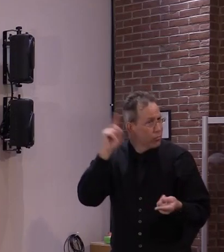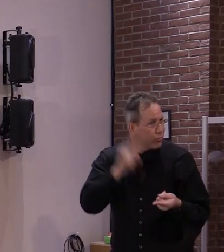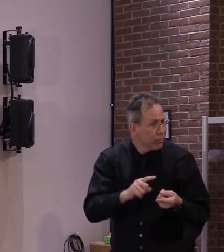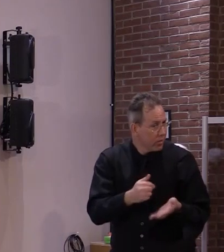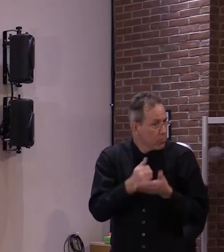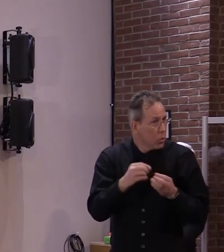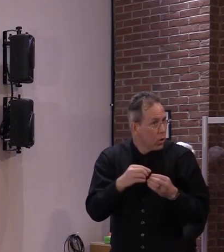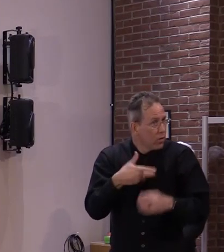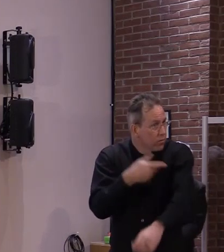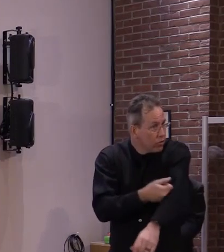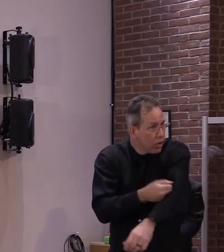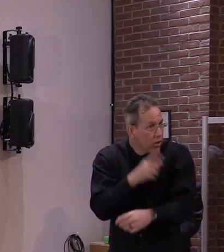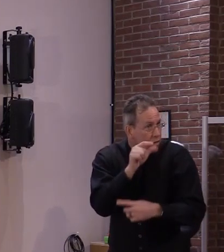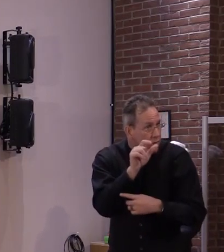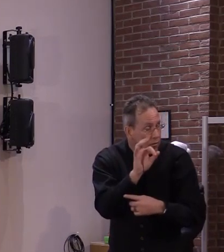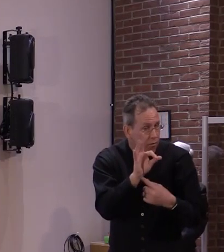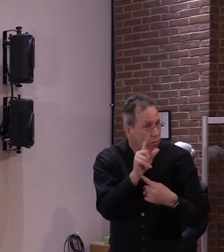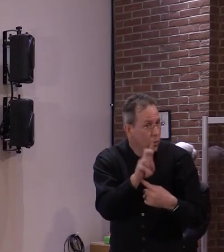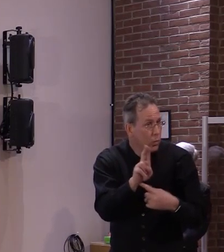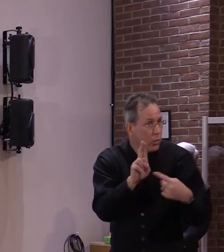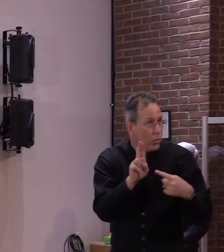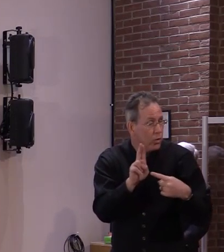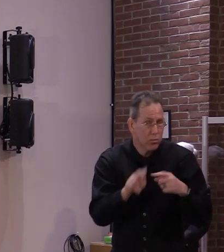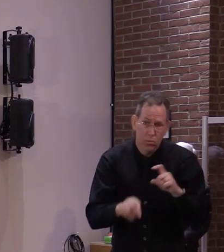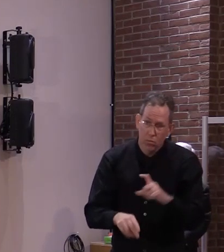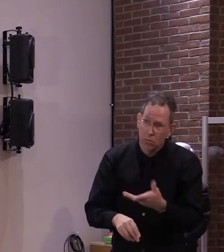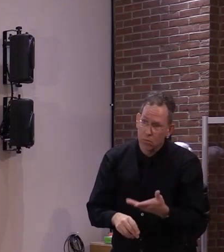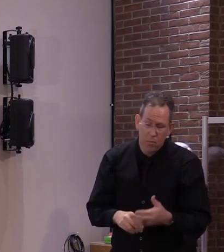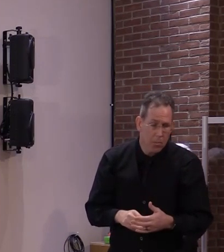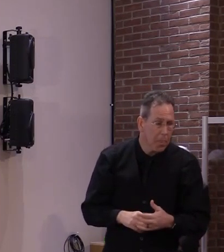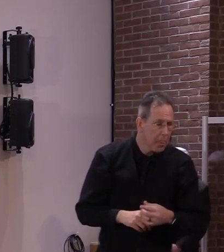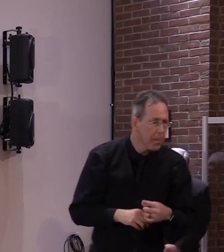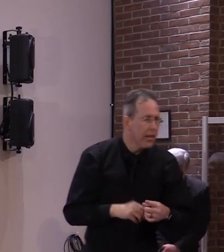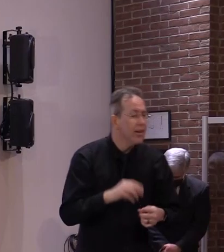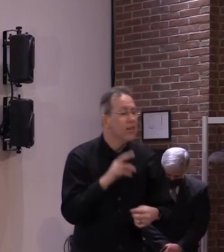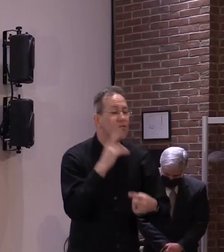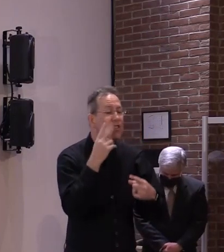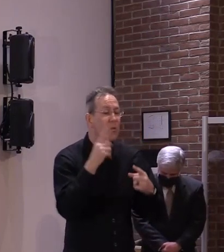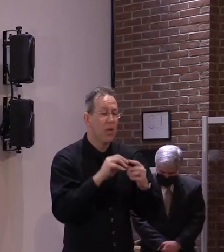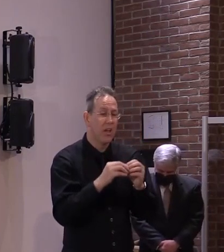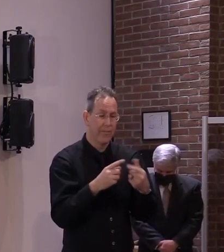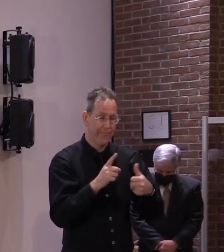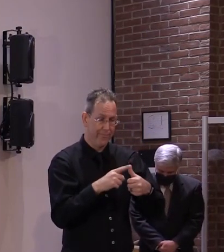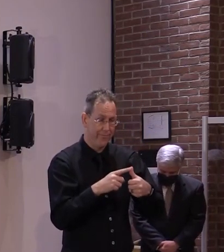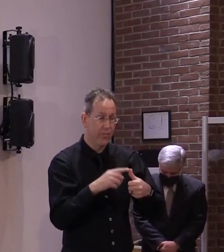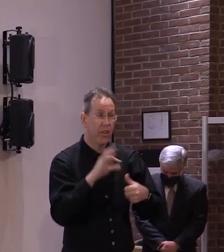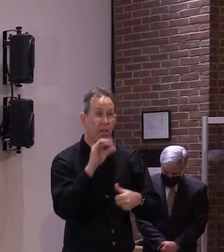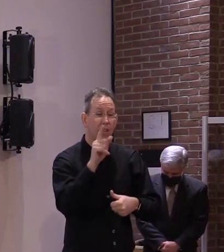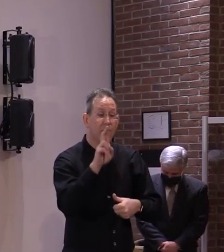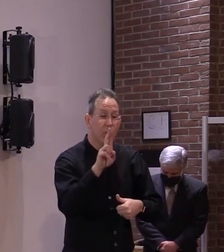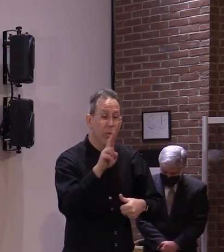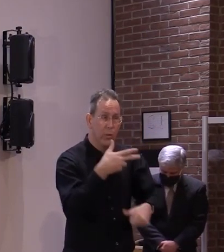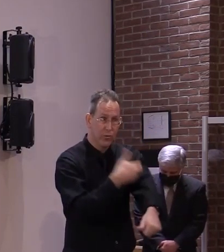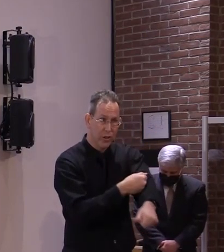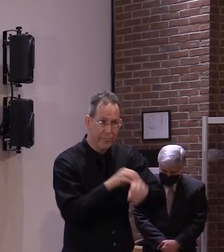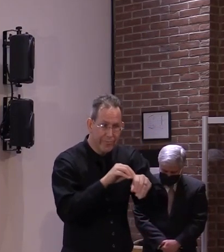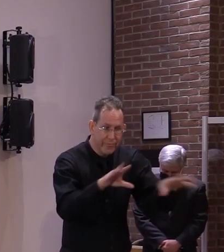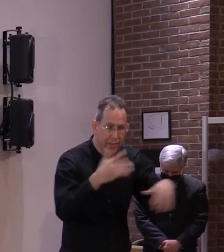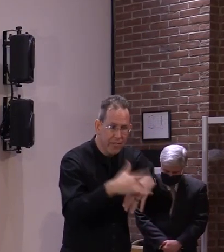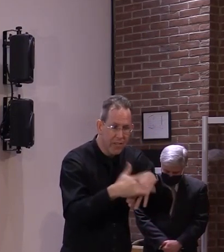news, as well. The masking, the washing of hands, the social distancing, and so forth and so on, all leads us